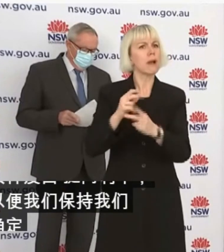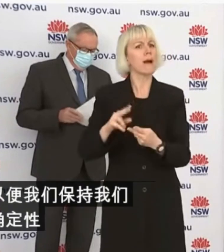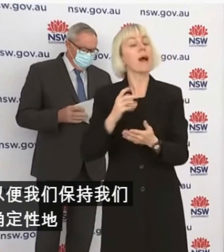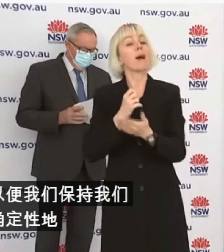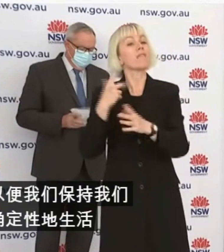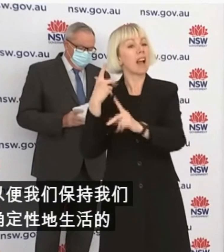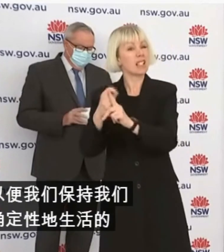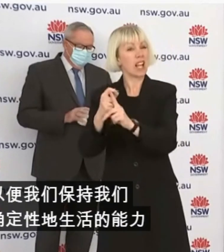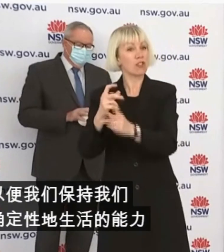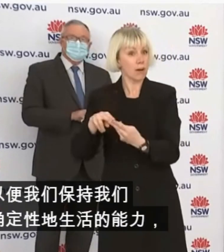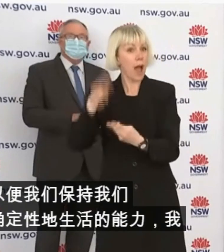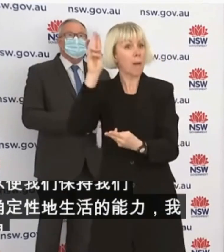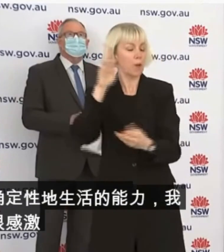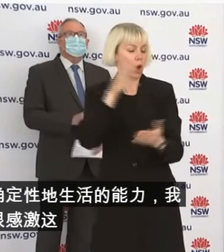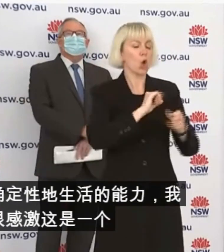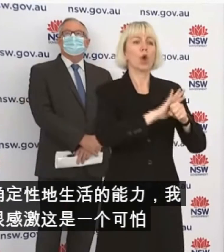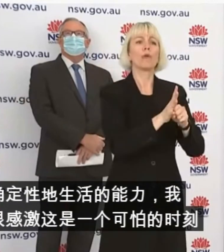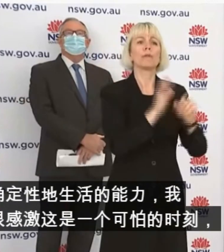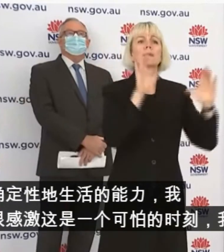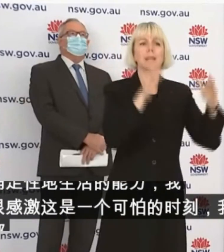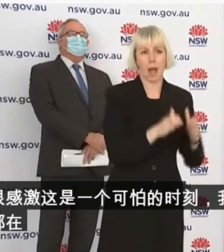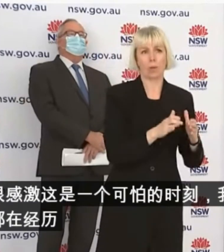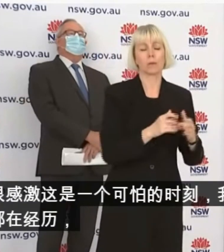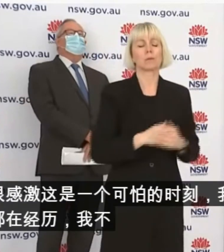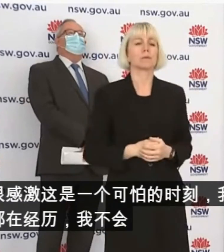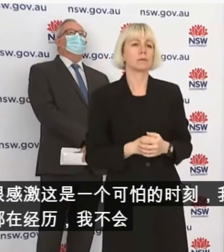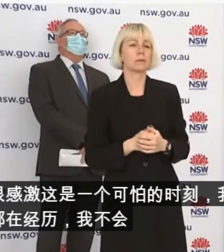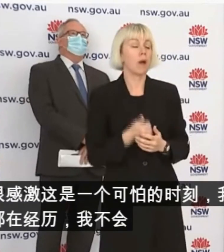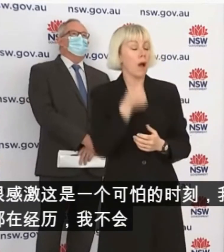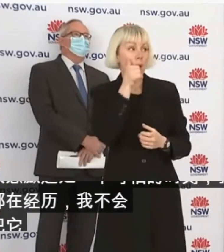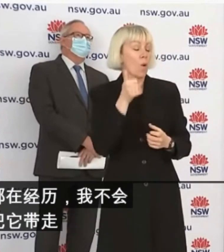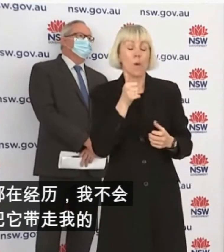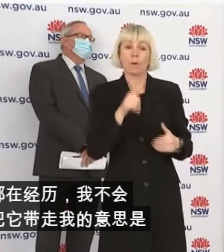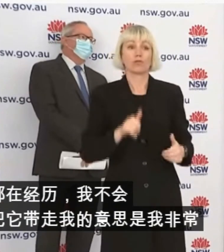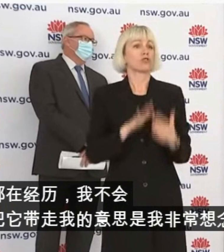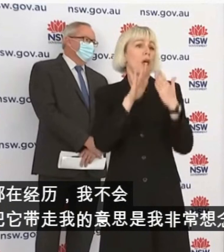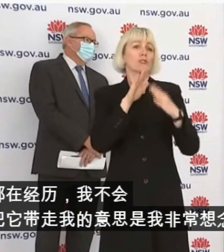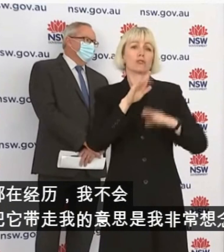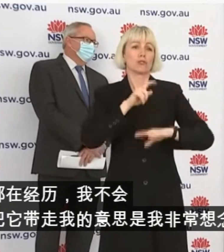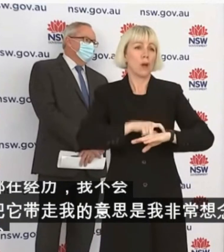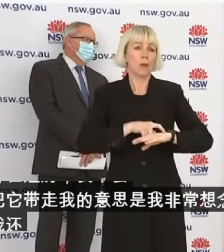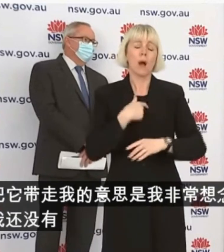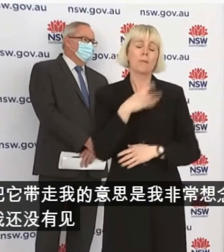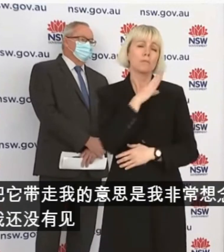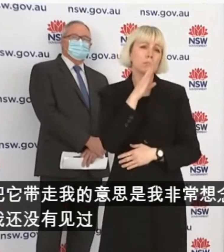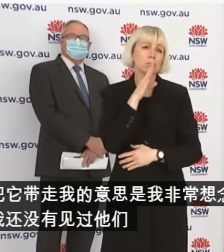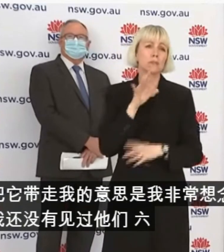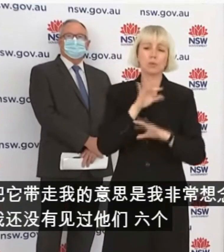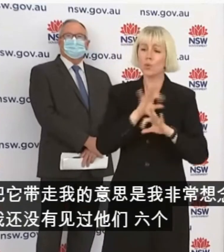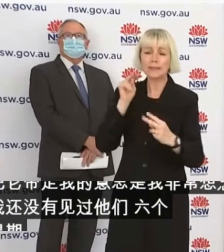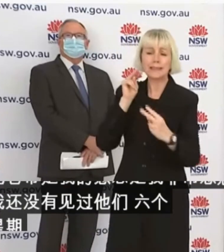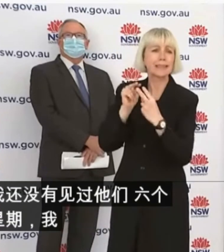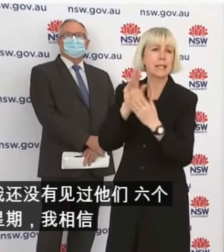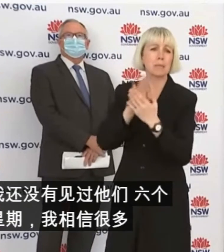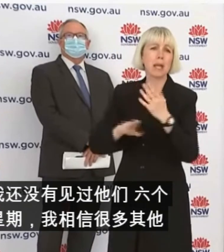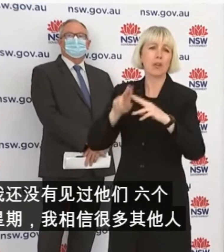to live life with certainty moving forward. And I appreciate it's a horrible time we're all going through, and I take that away. I mean, I miss my parents incredibly. I haven't seen them for